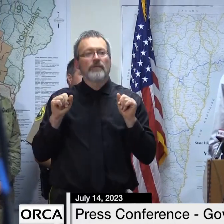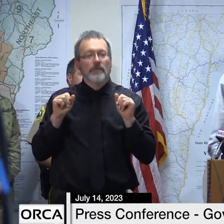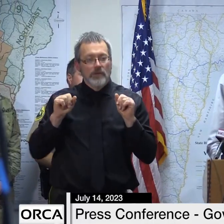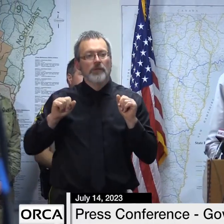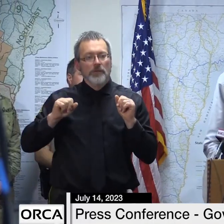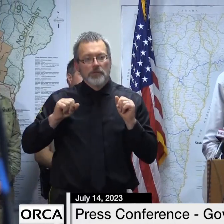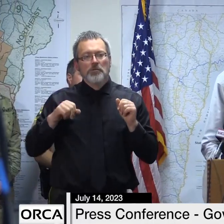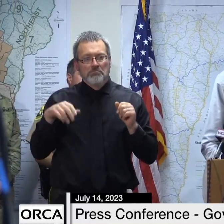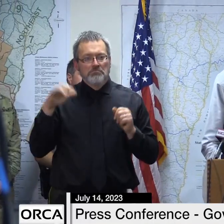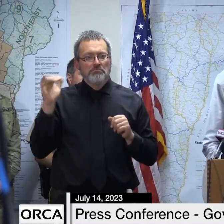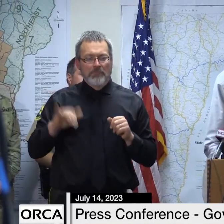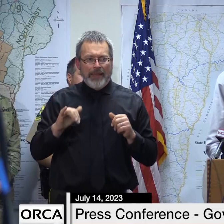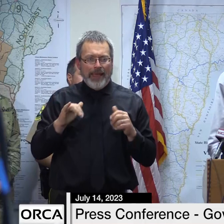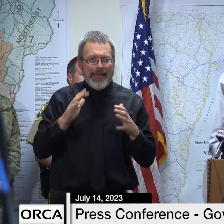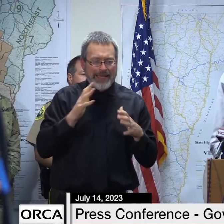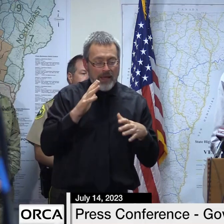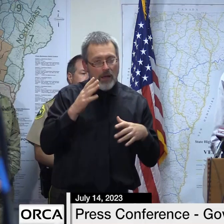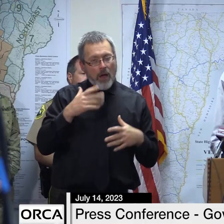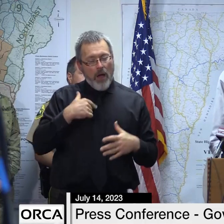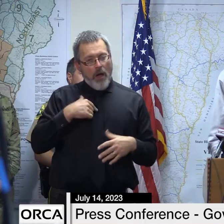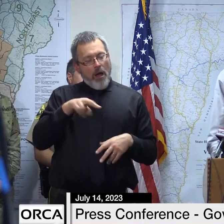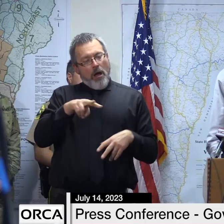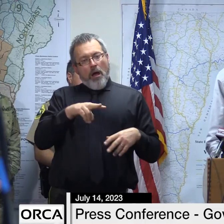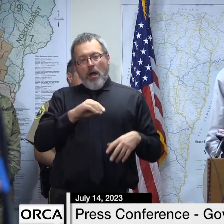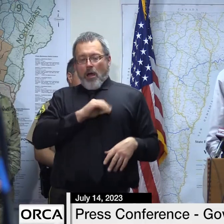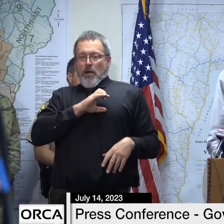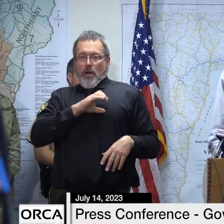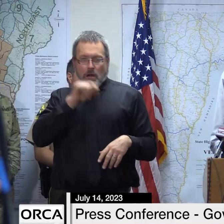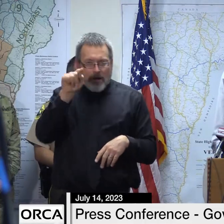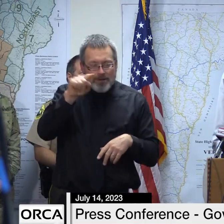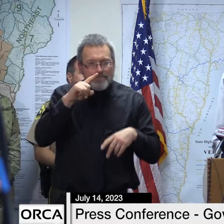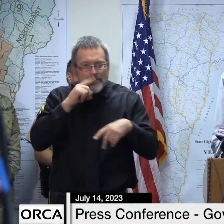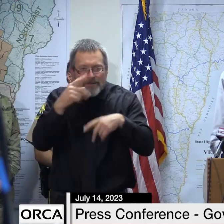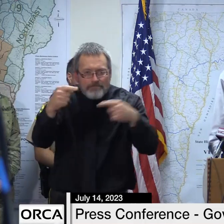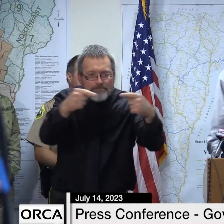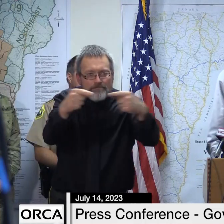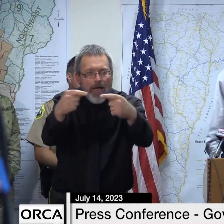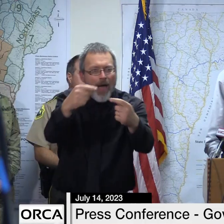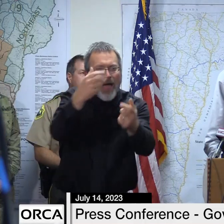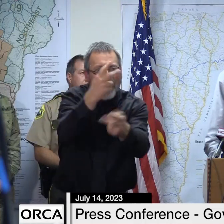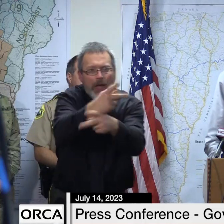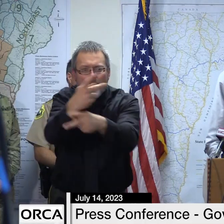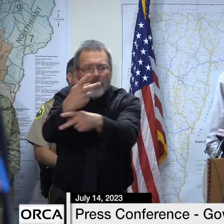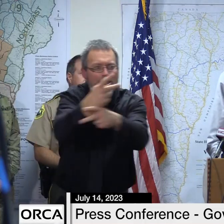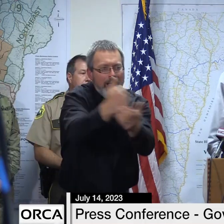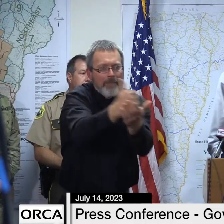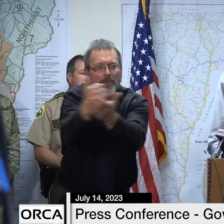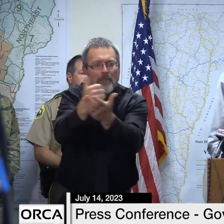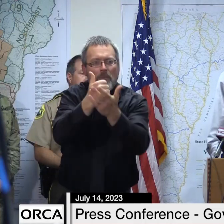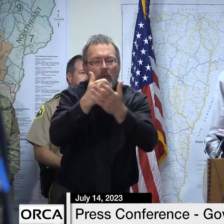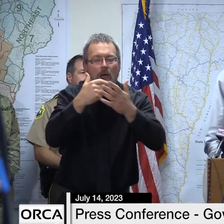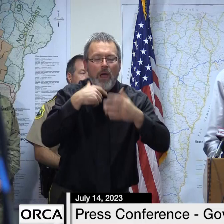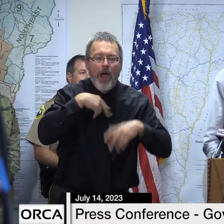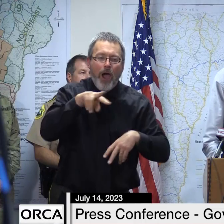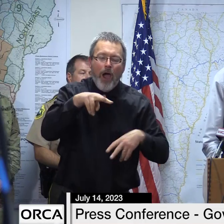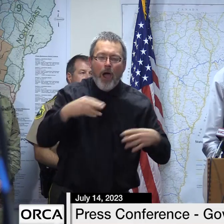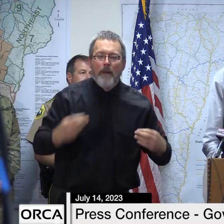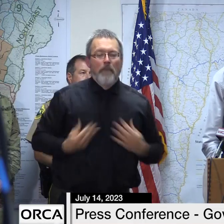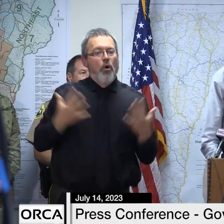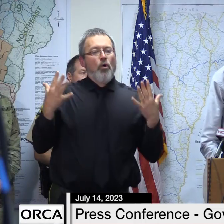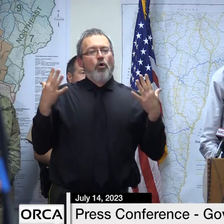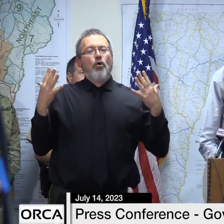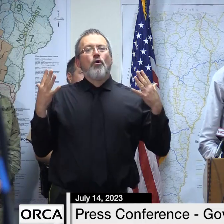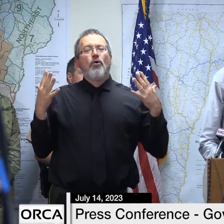another continues to inspire me and never ceases to inspire me during difficult times. We've had